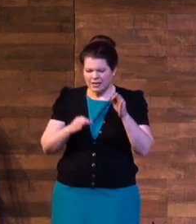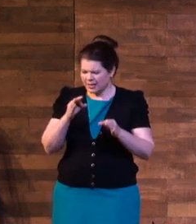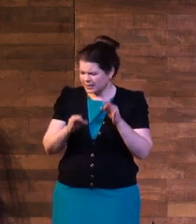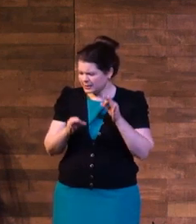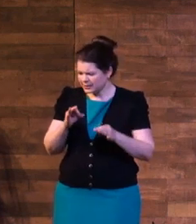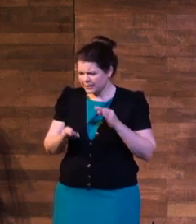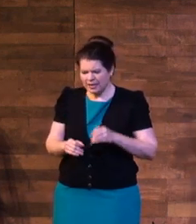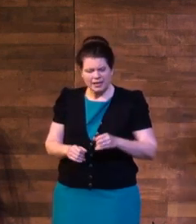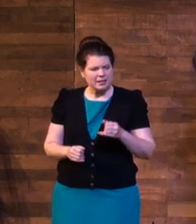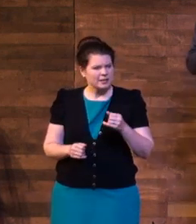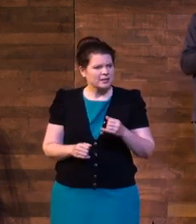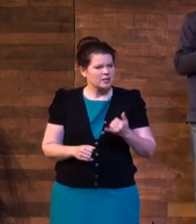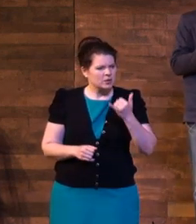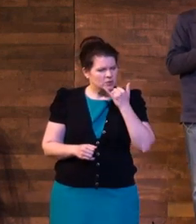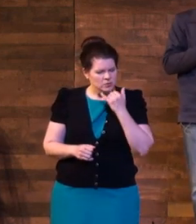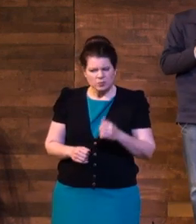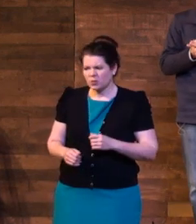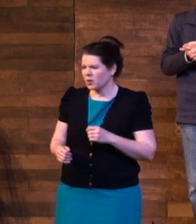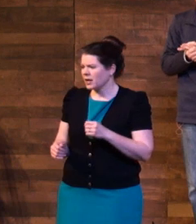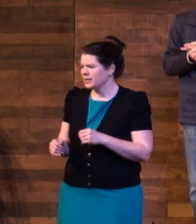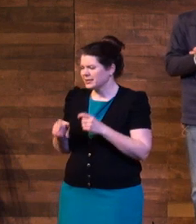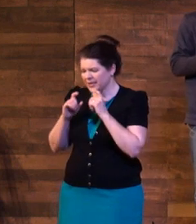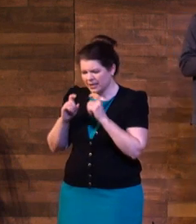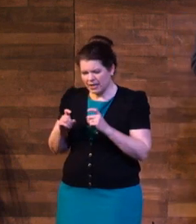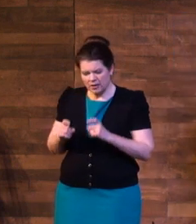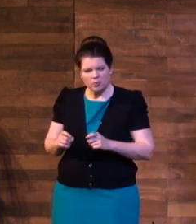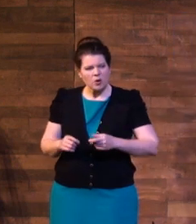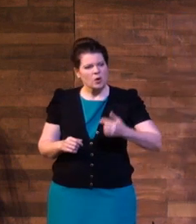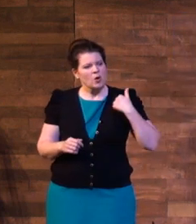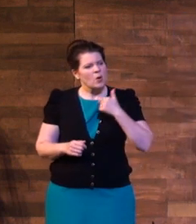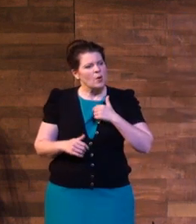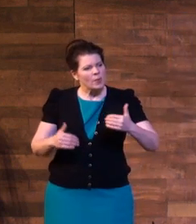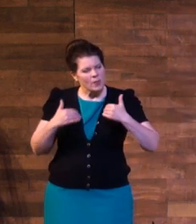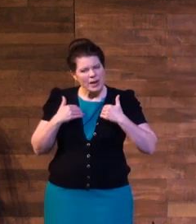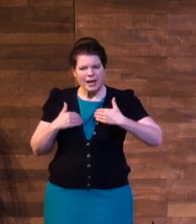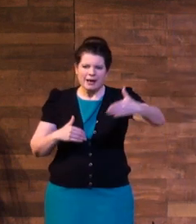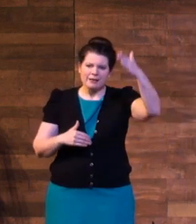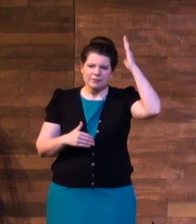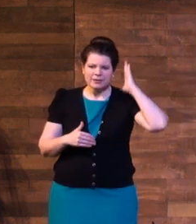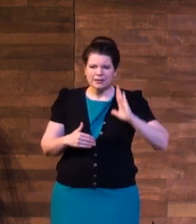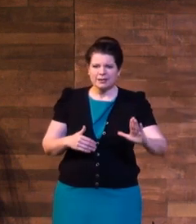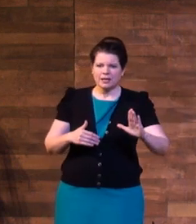Thankfully, we have a God who can redeem, even if our lives end up looking like Jephthah's.